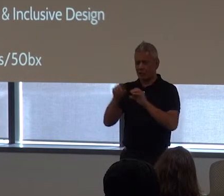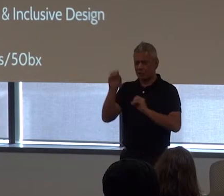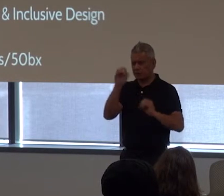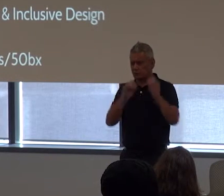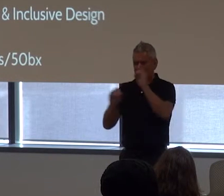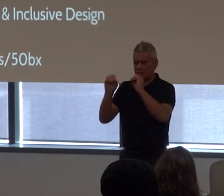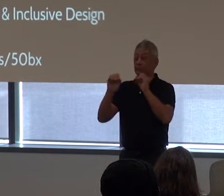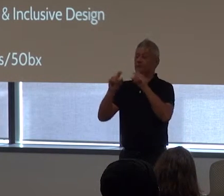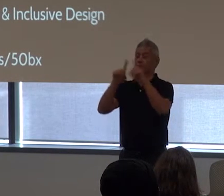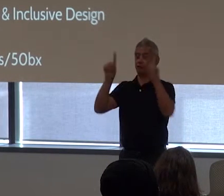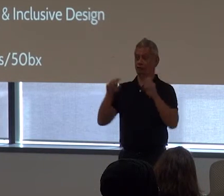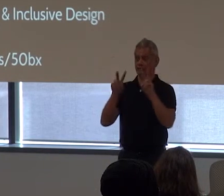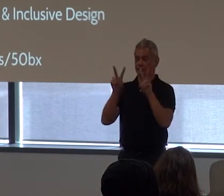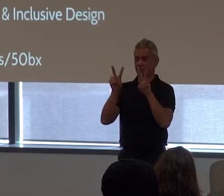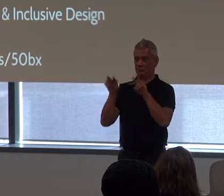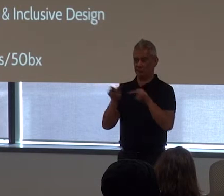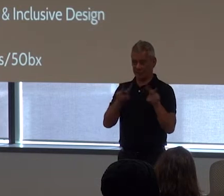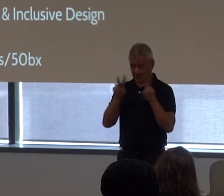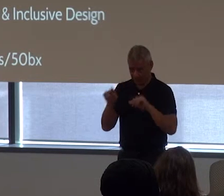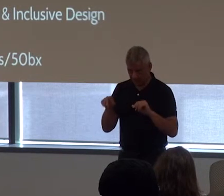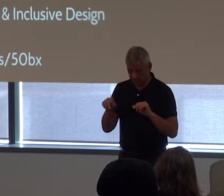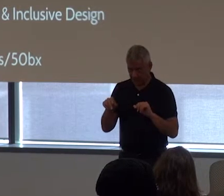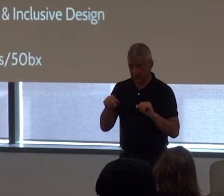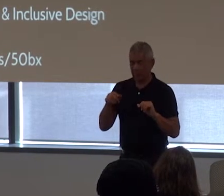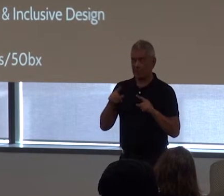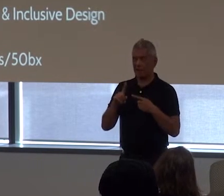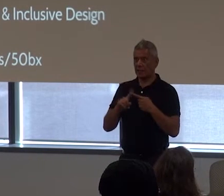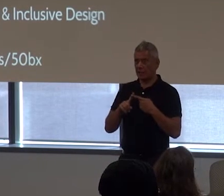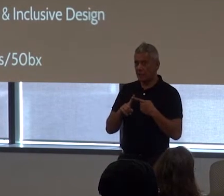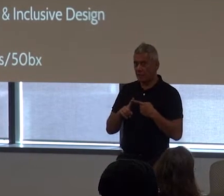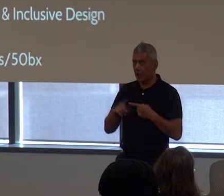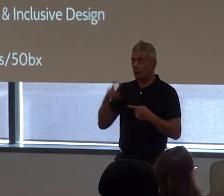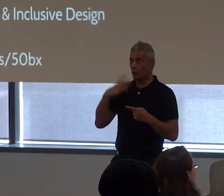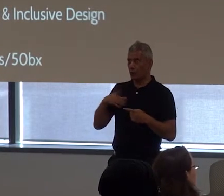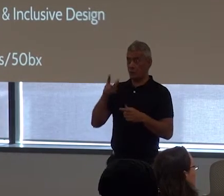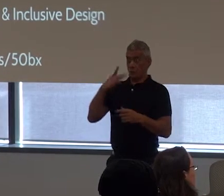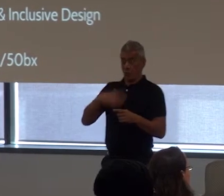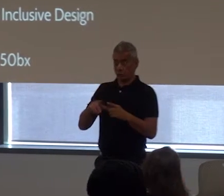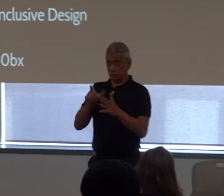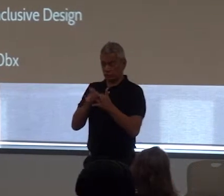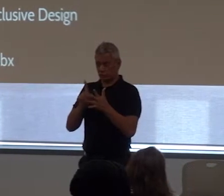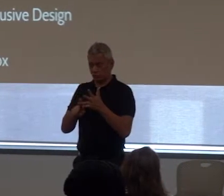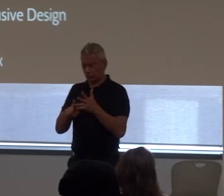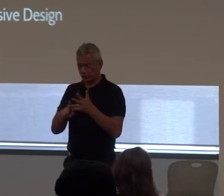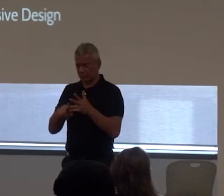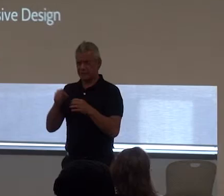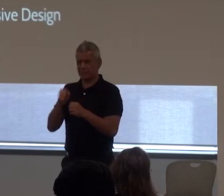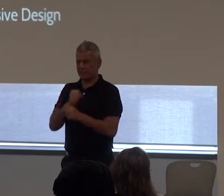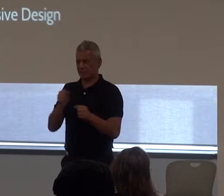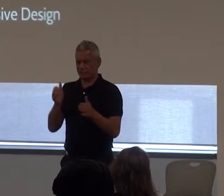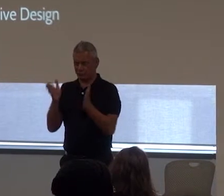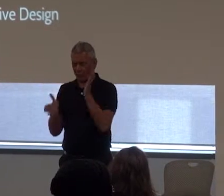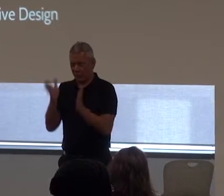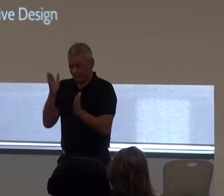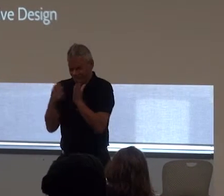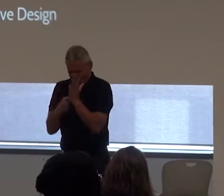junk data. So that's what we call the honeypot method. So what you're doing is you're trapping the robots,